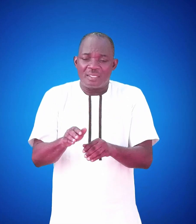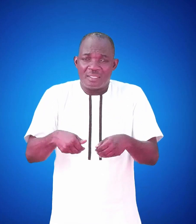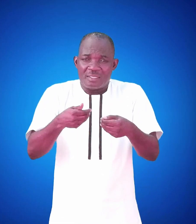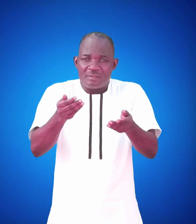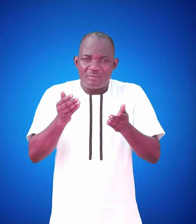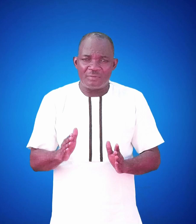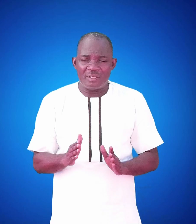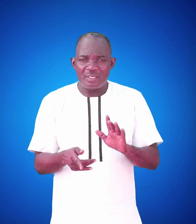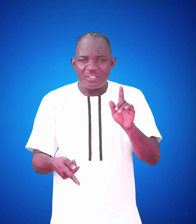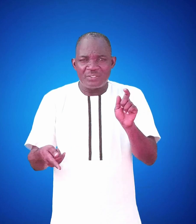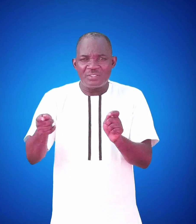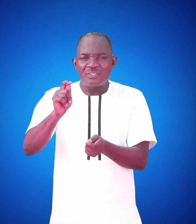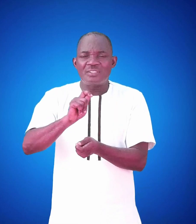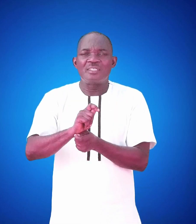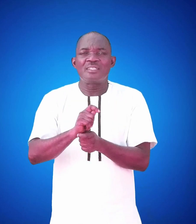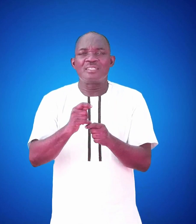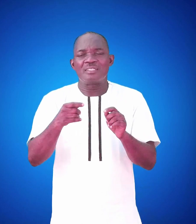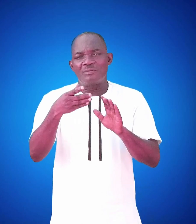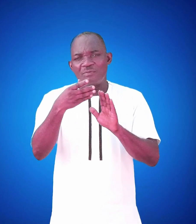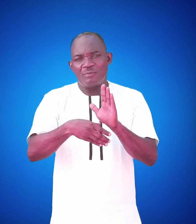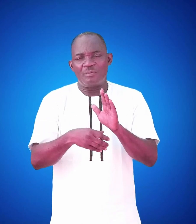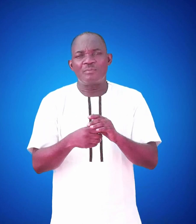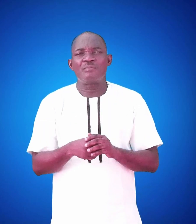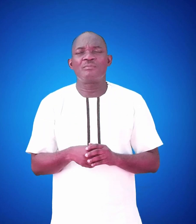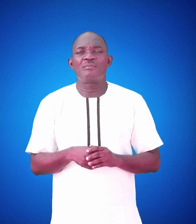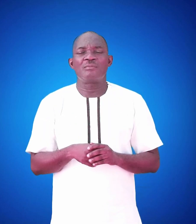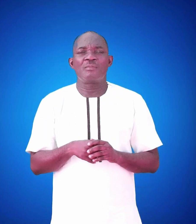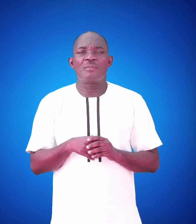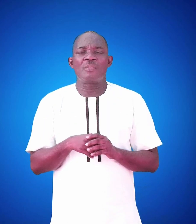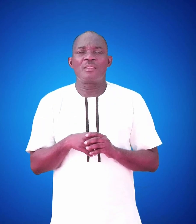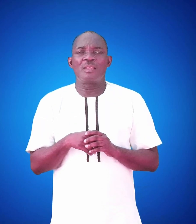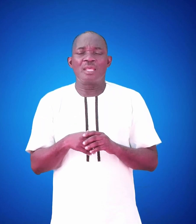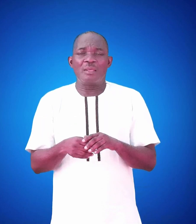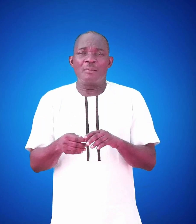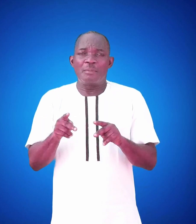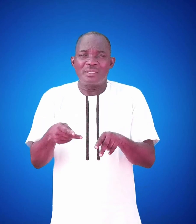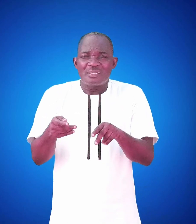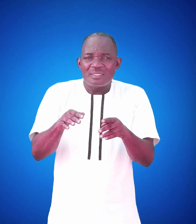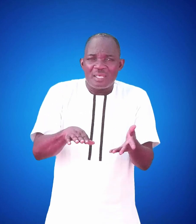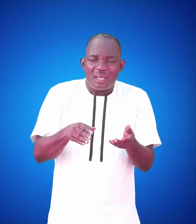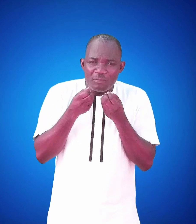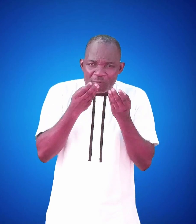Caregiver change form. Death notification form.